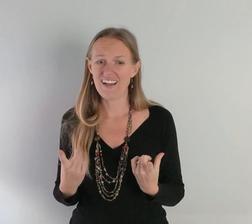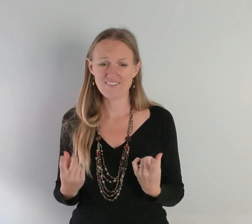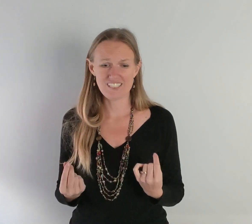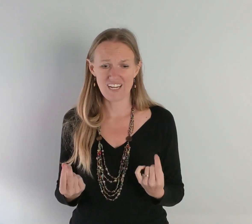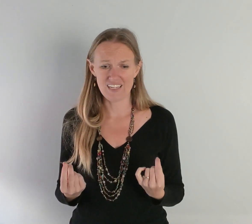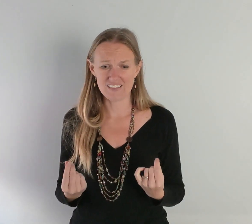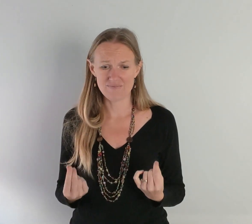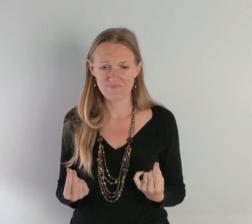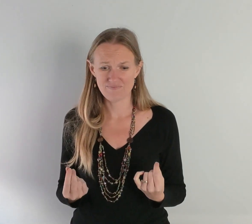I've done.